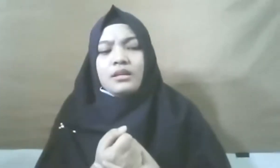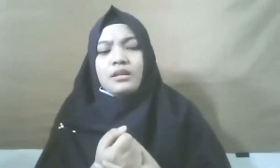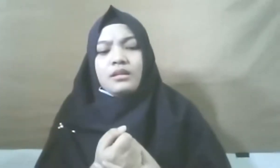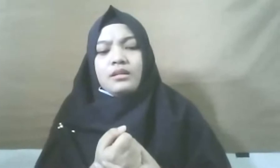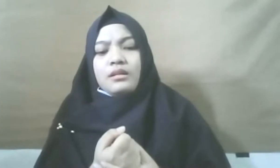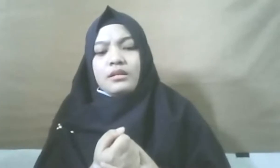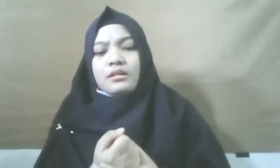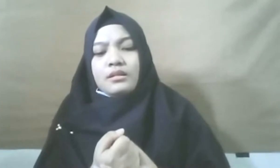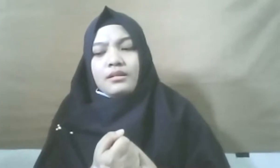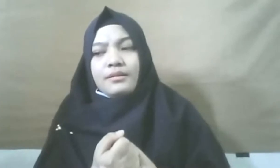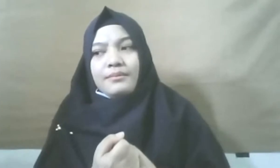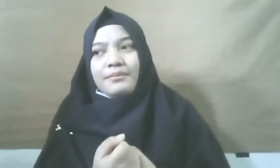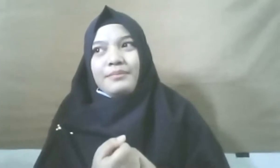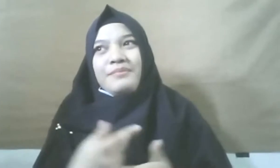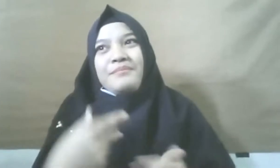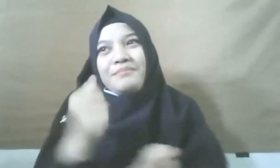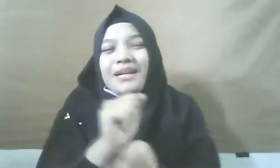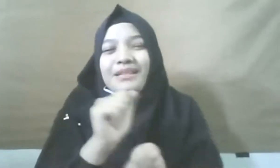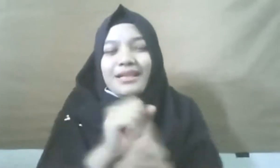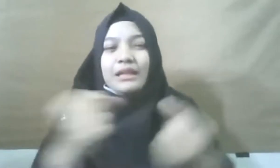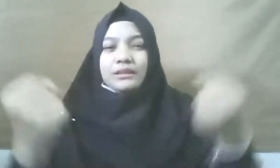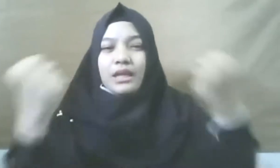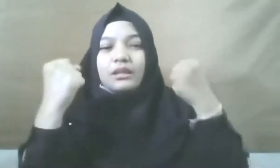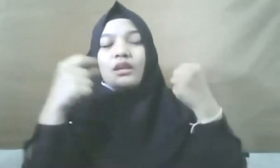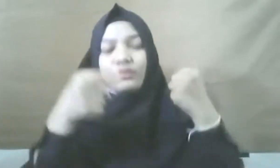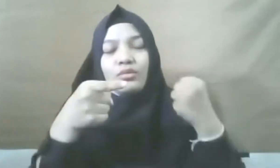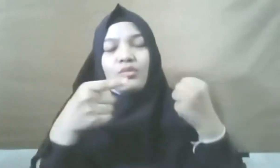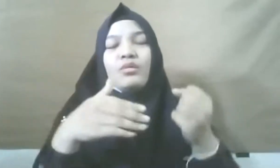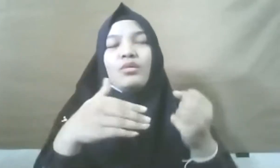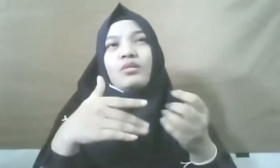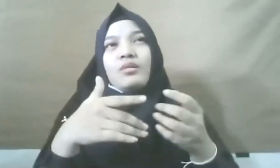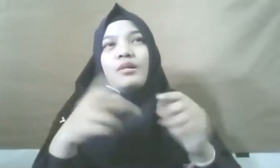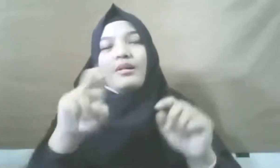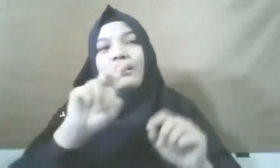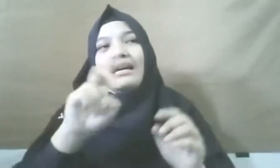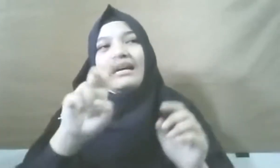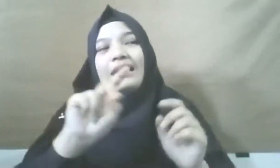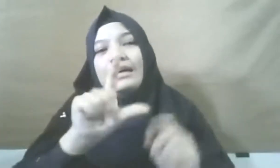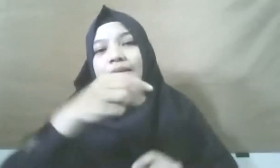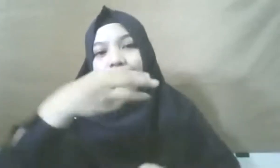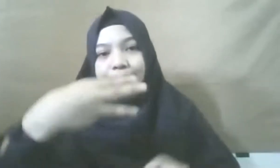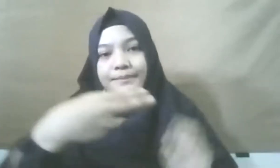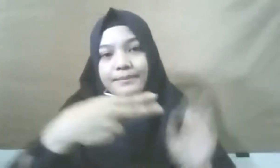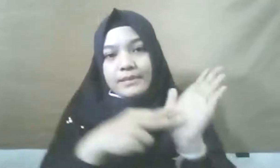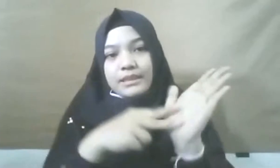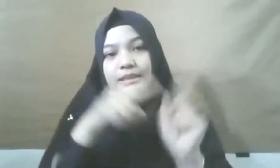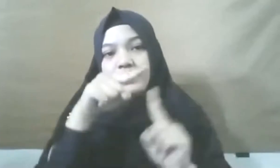health workers are vulnerable to COVID-19? Sharyn, you want to explain about it?